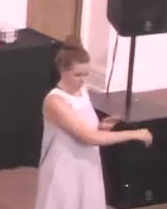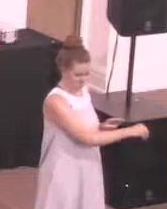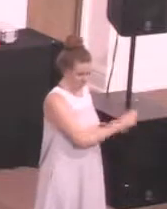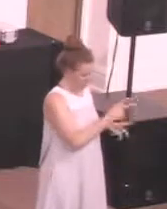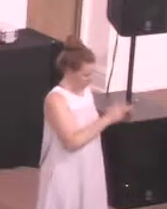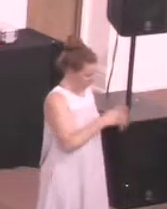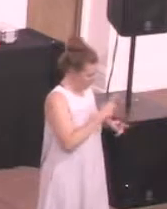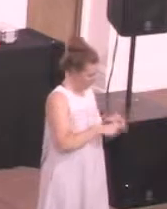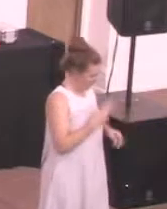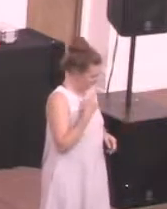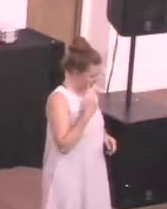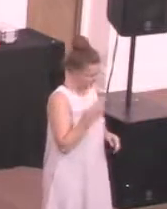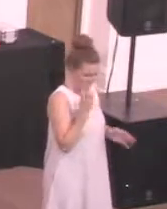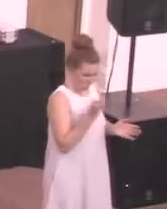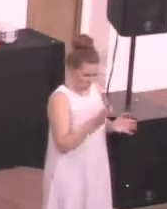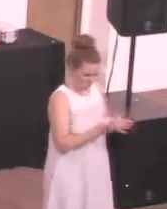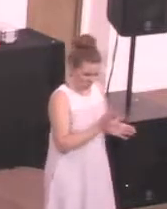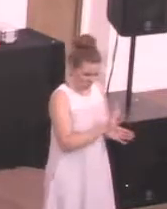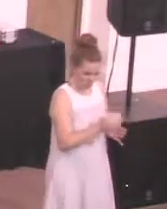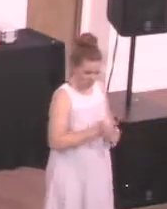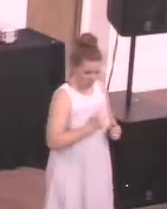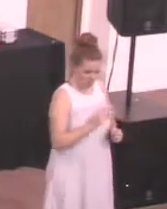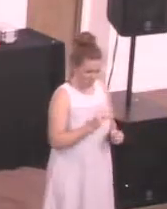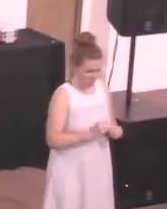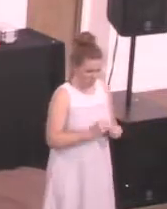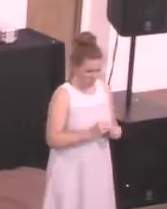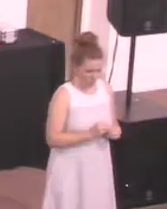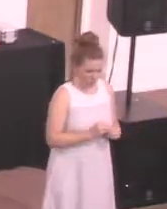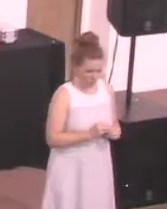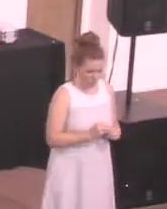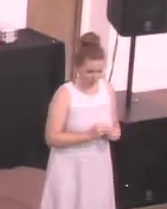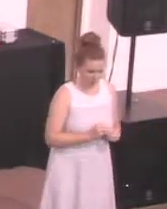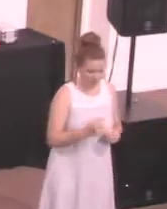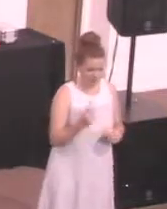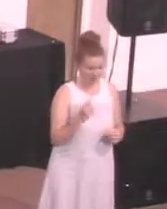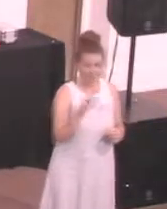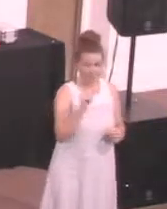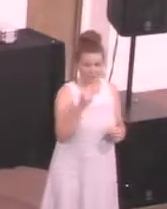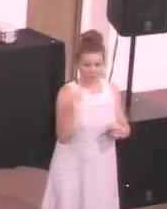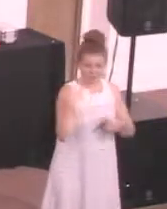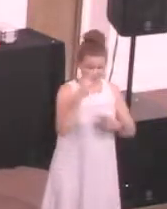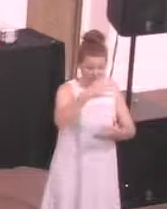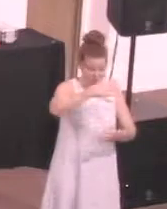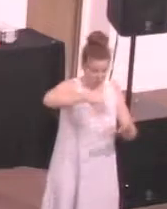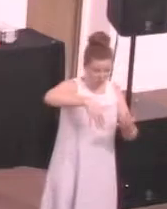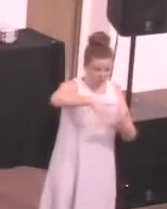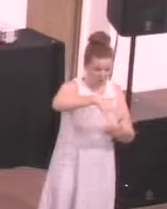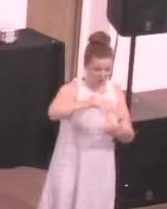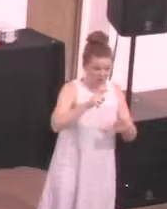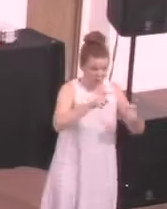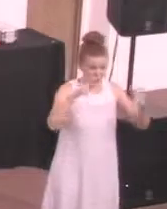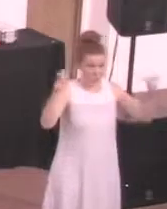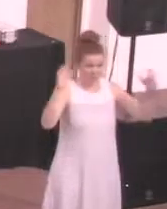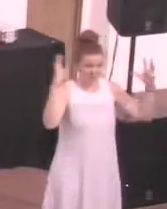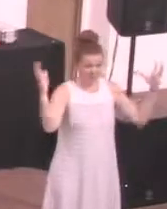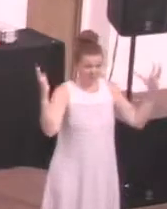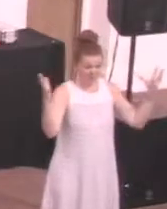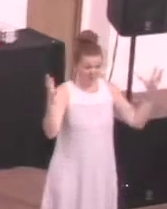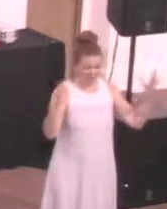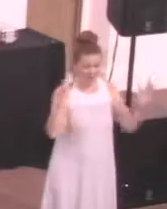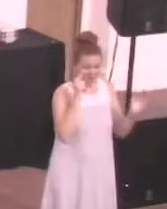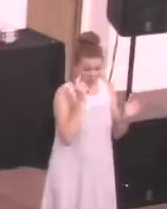not a witness to your life anymore. Say, therefore, since you're surrounded by such a great cloud